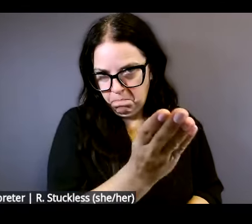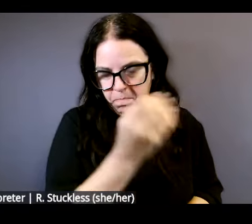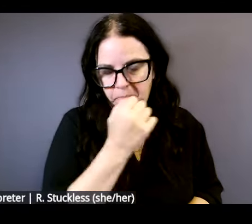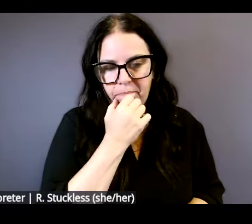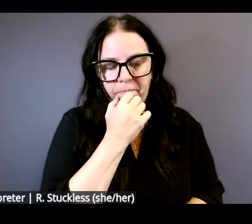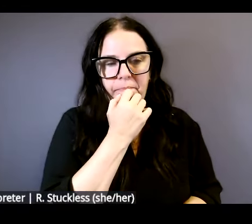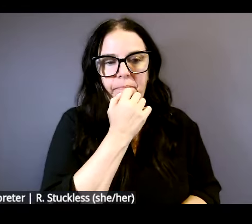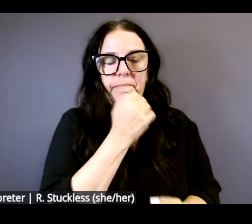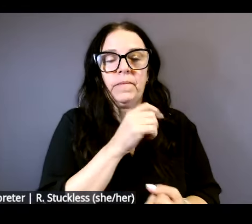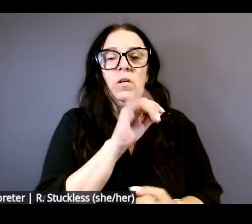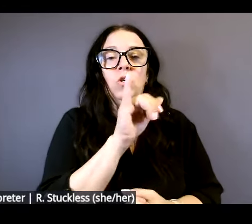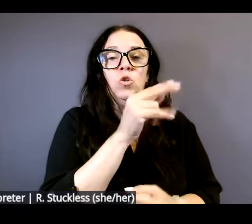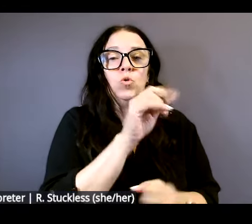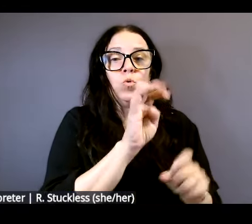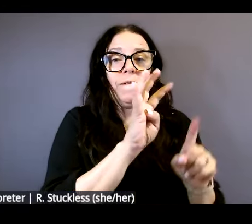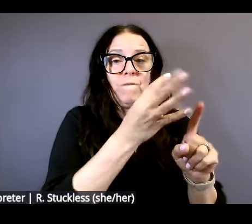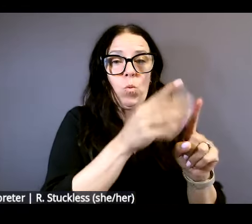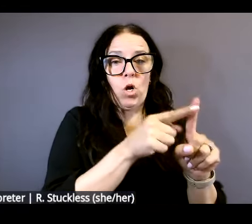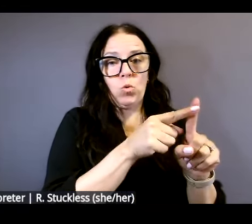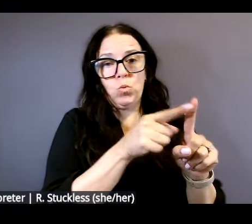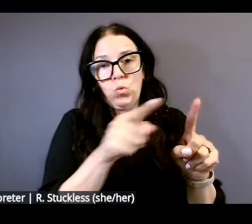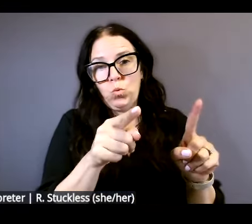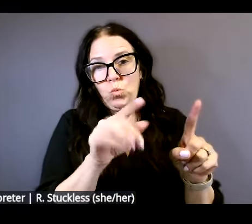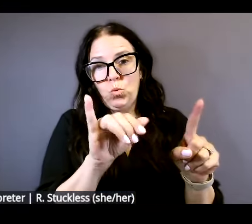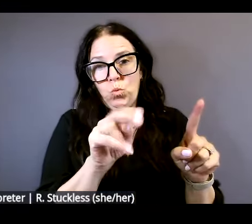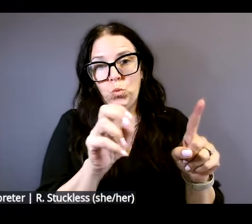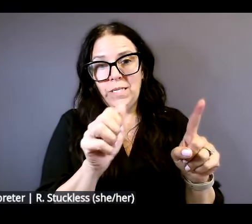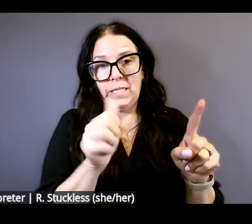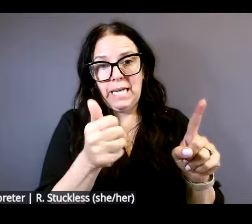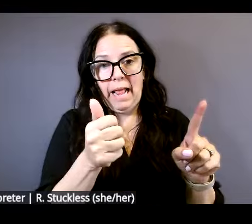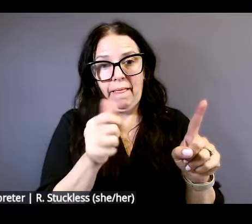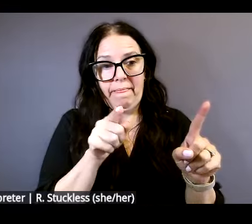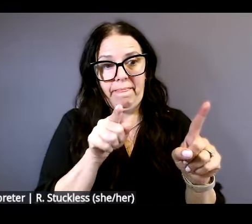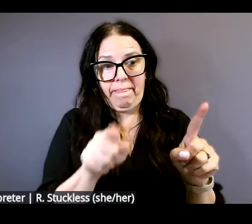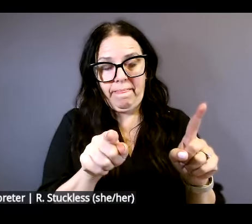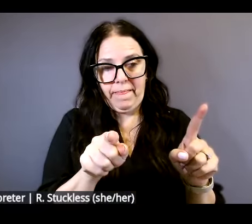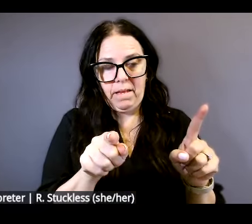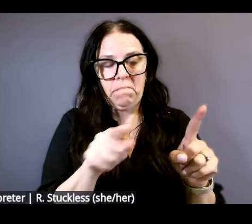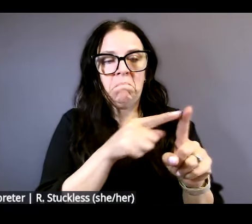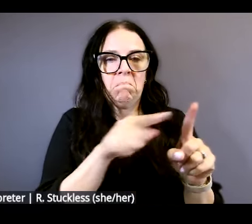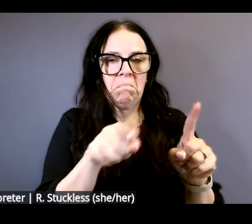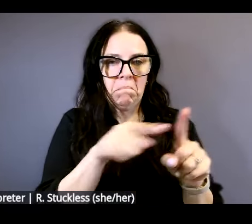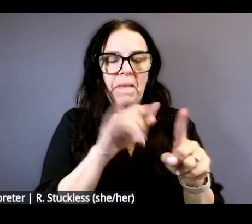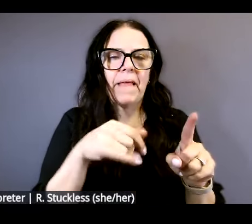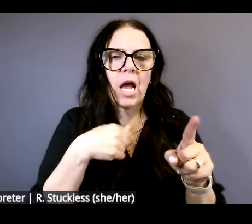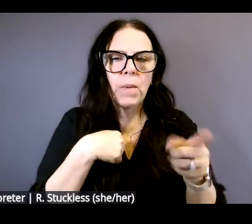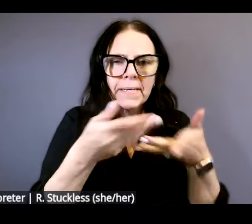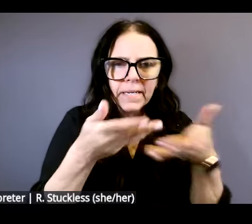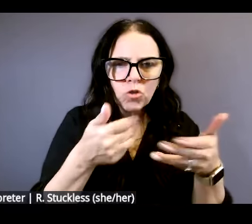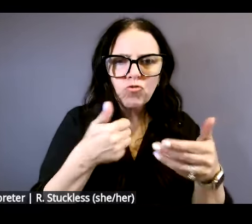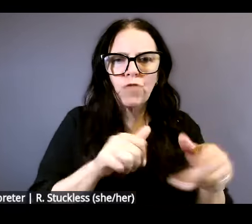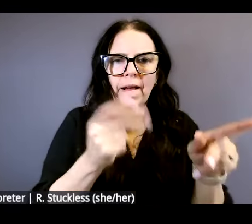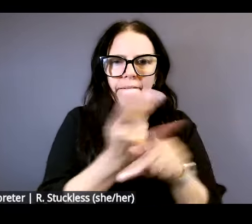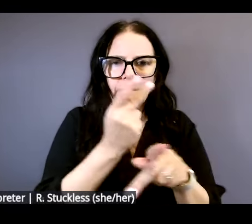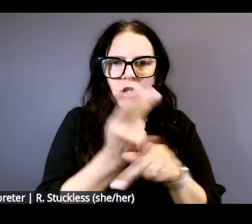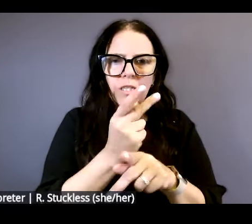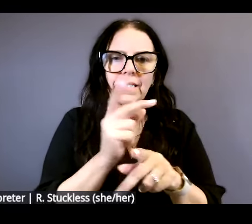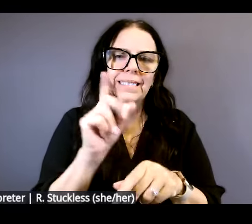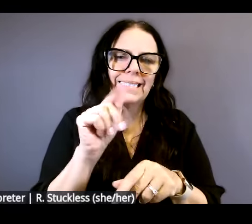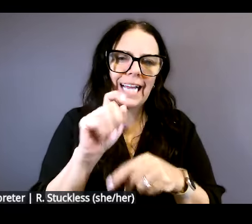4th and June 10th, which is the next date relevant, is when we are contacting, trying to determine a date for an appropriate board meeting